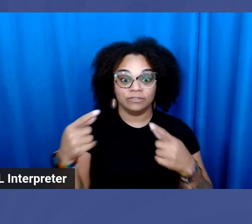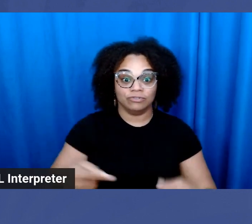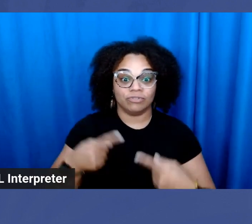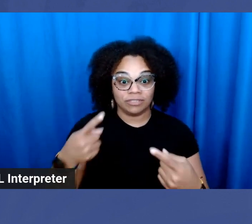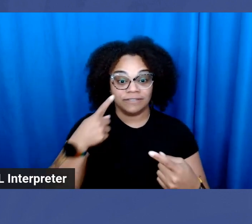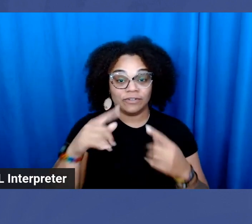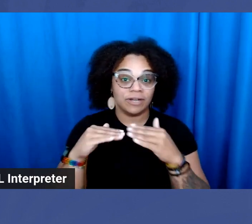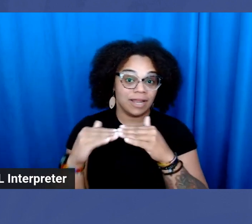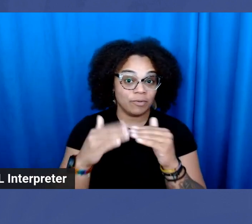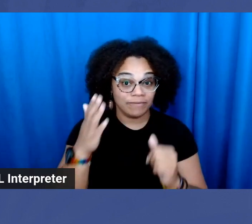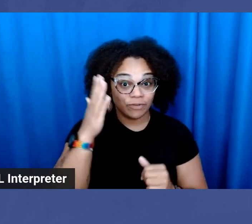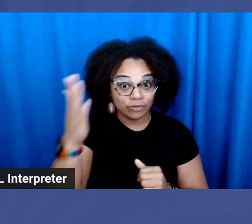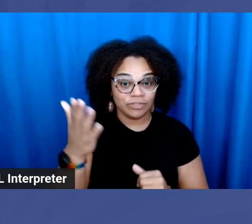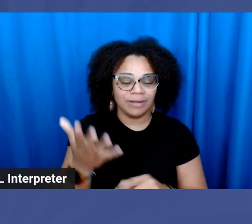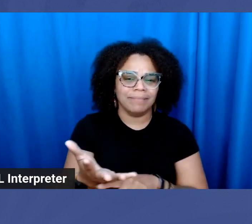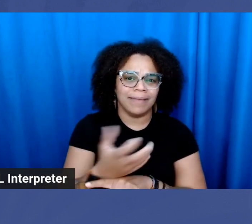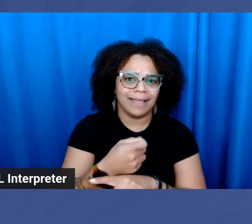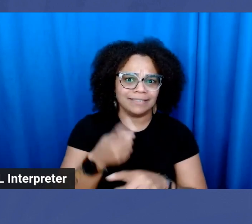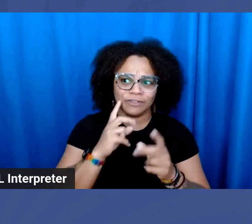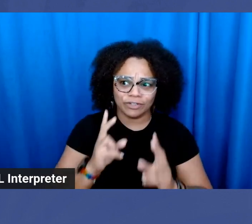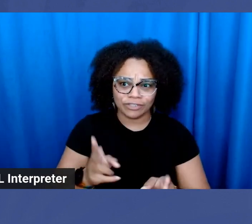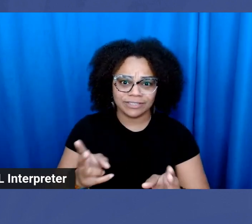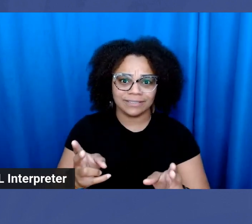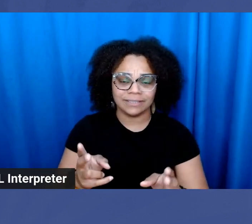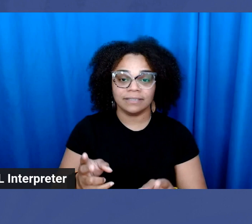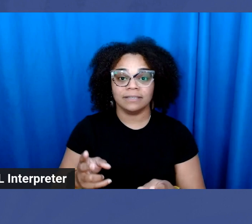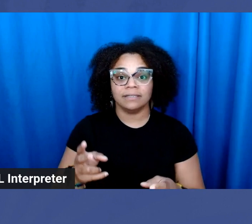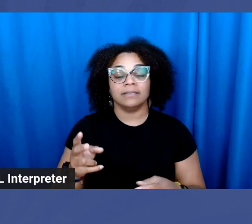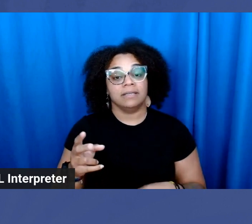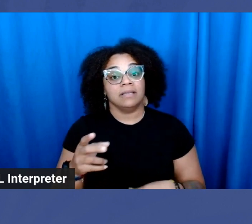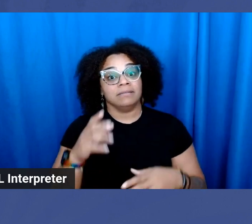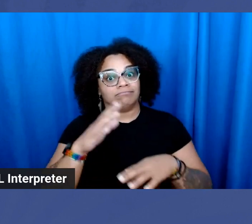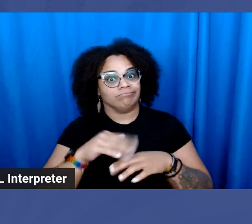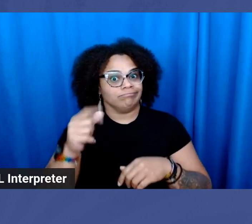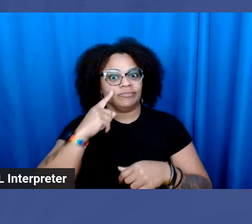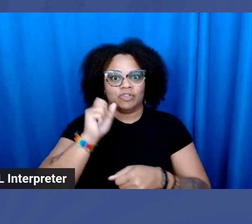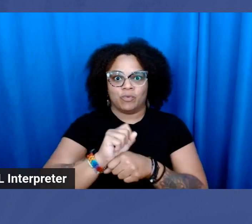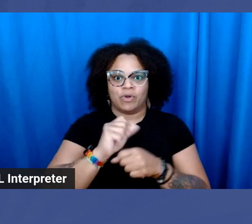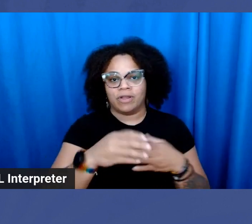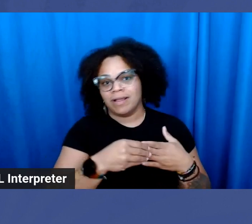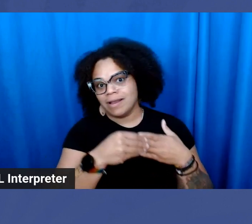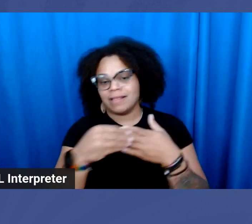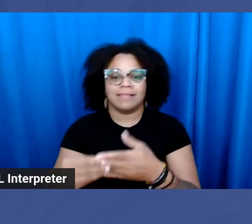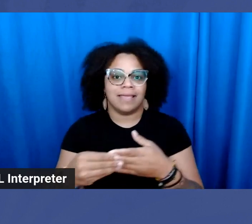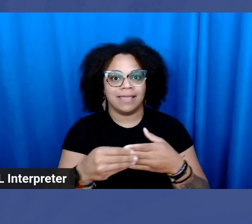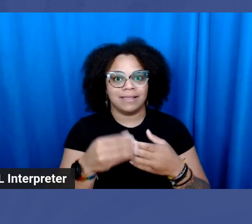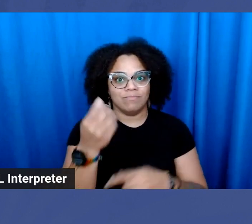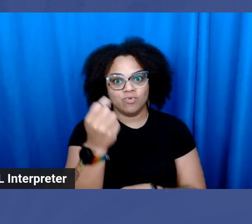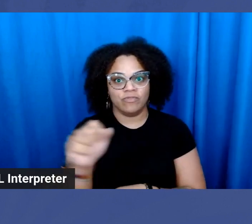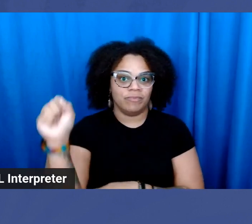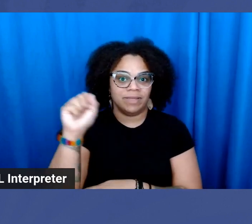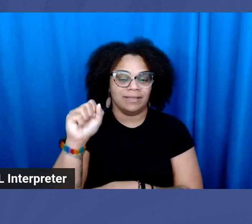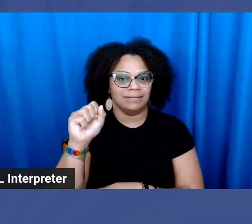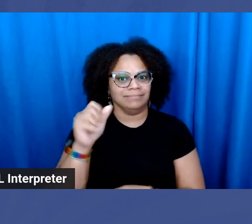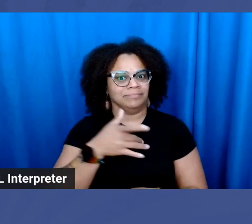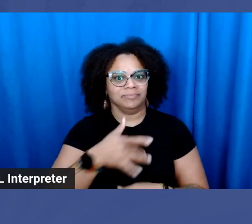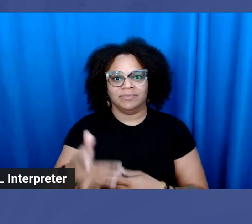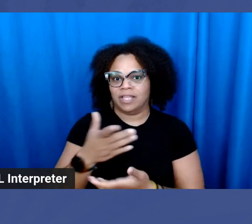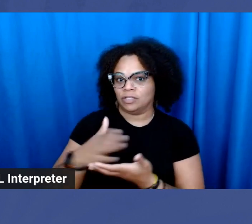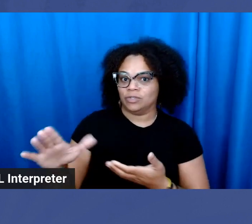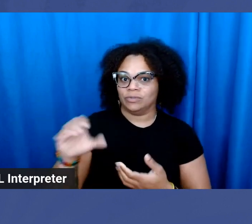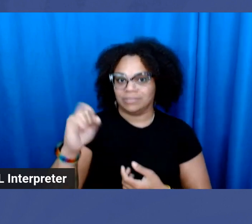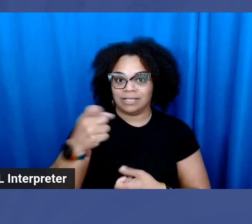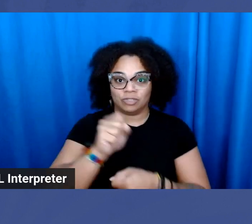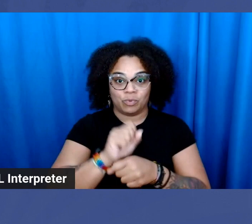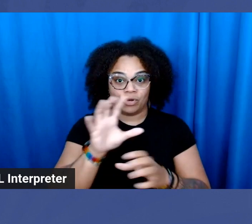for urgency. Socialists' call for a worker-led movement, however, habitually excludes sex worker involvement or support,